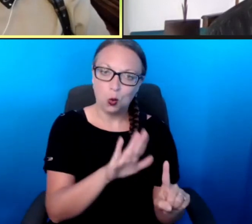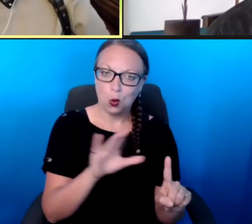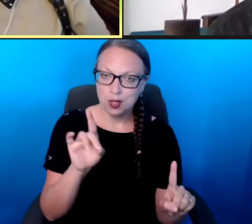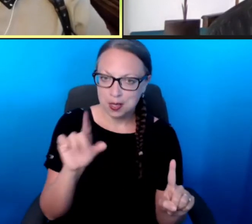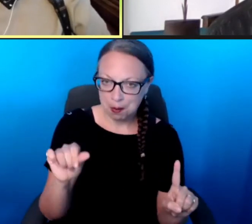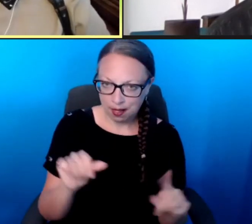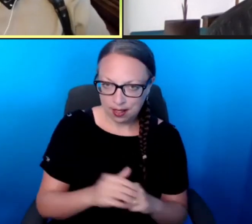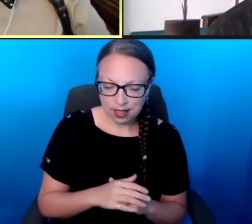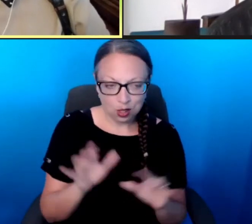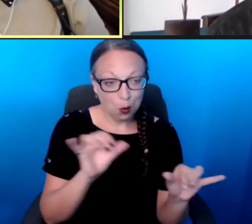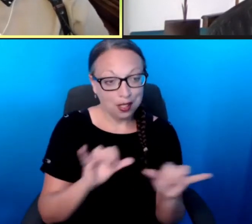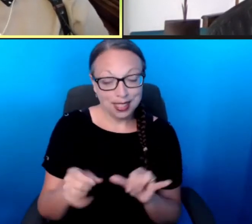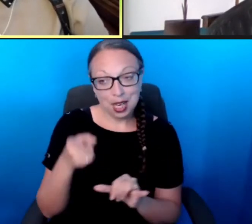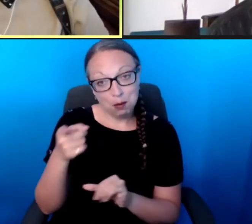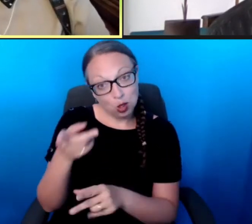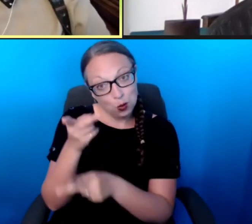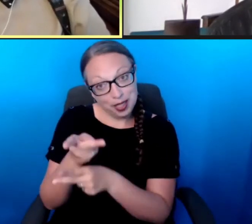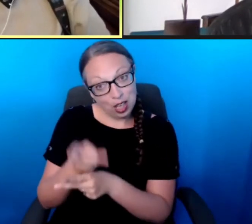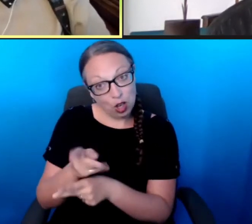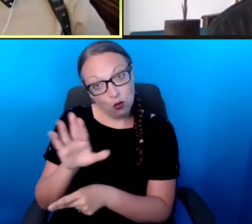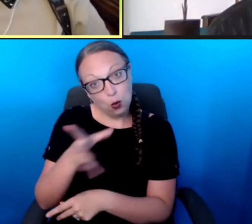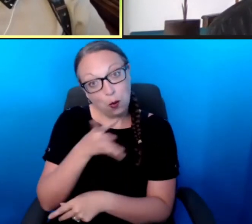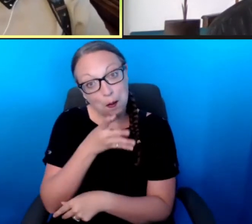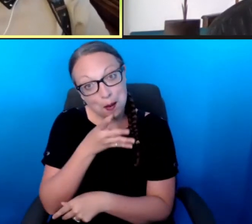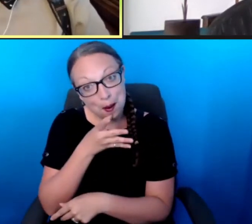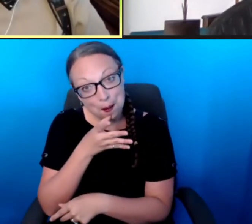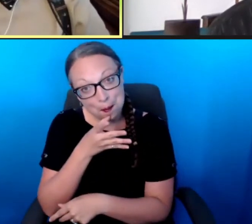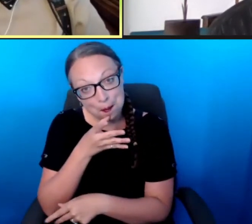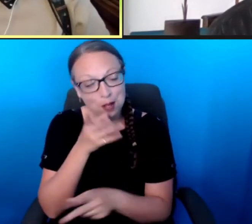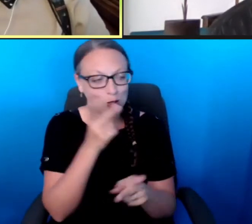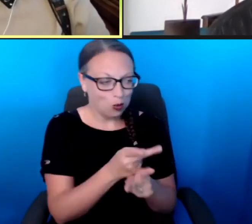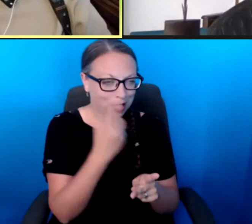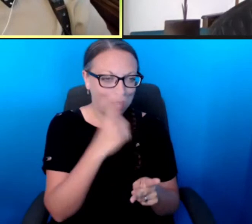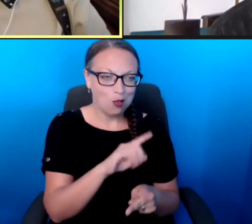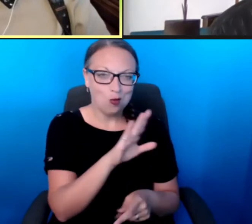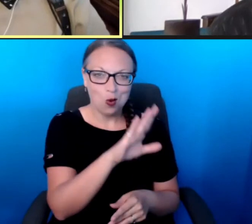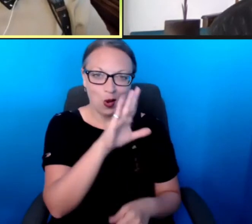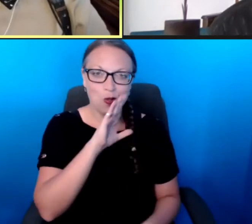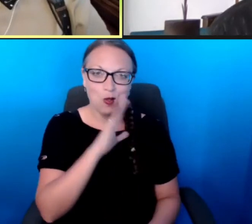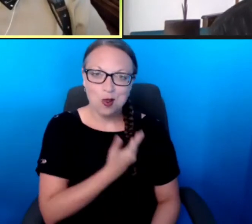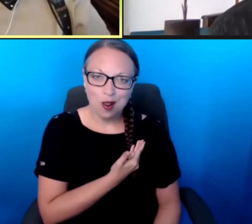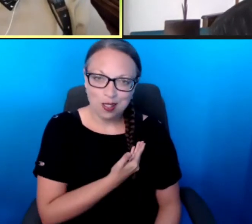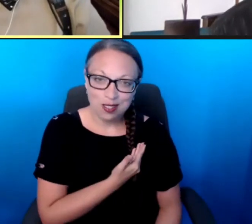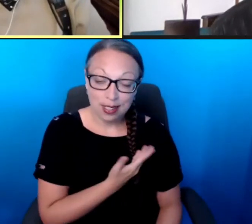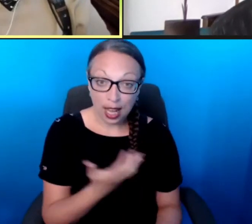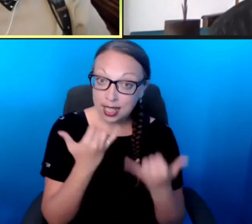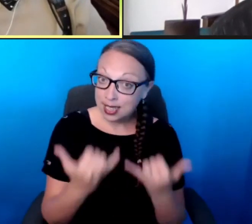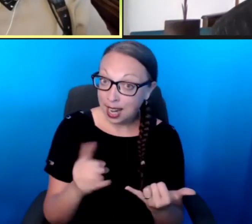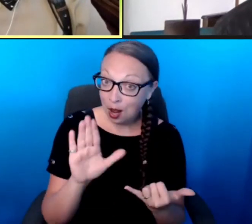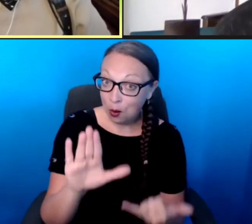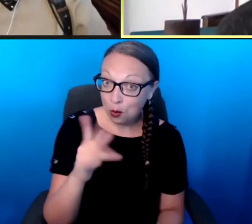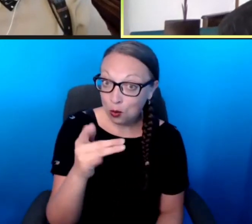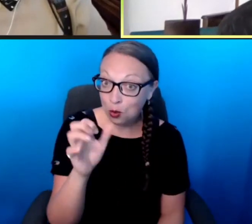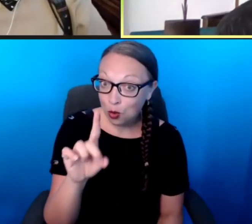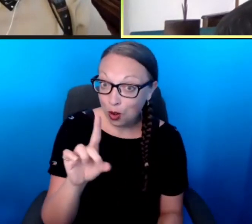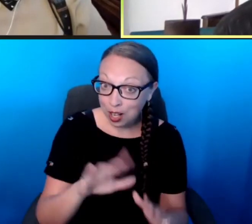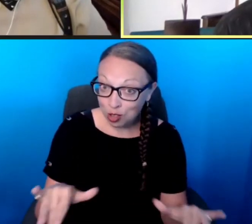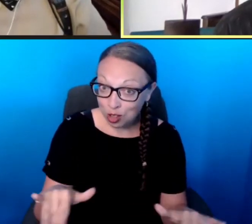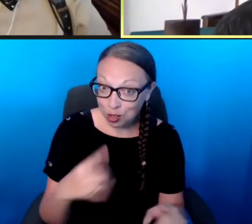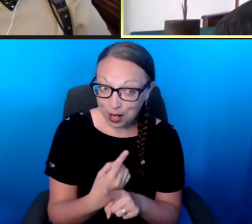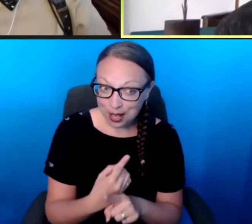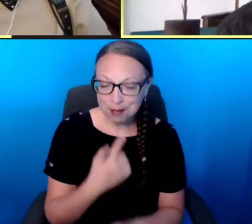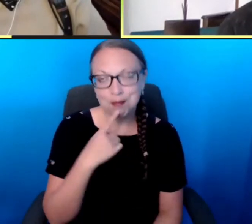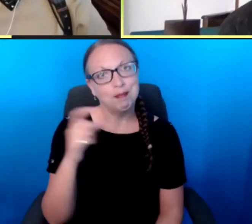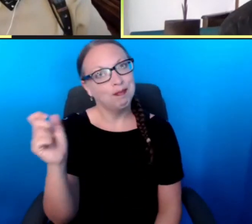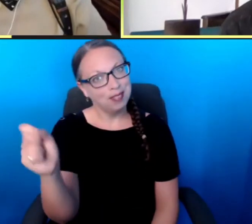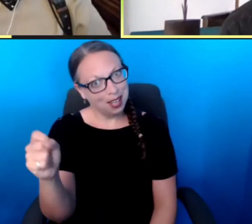for your mother, you were there for Tally and your other daughters. And now your grandchildren. And now our grandchildren,